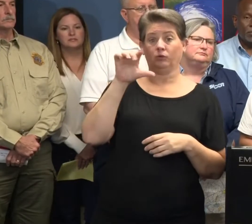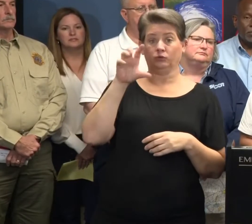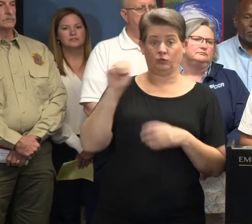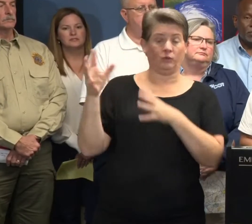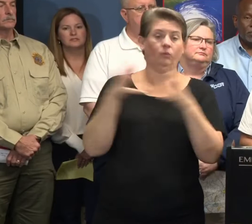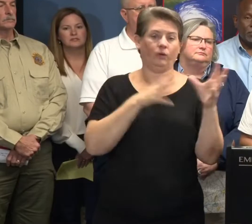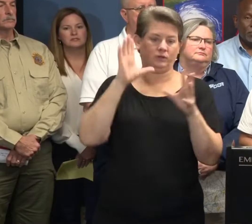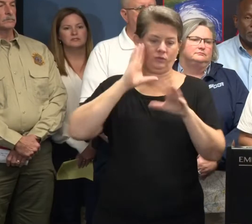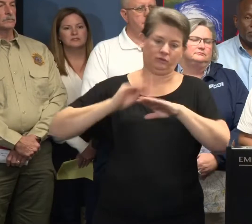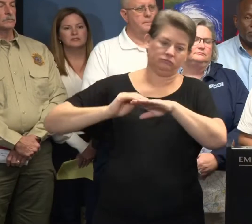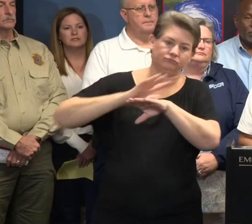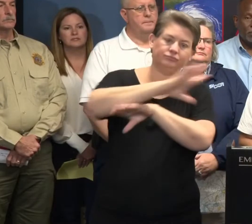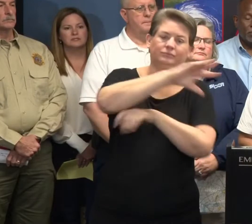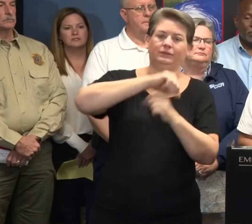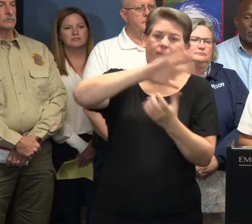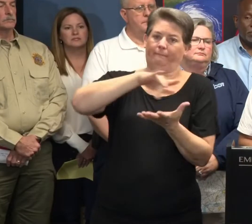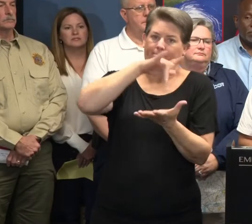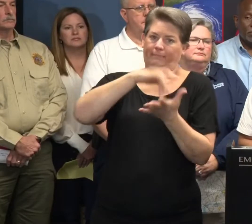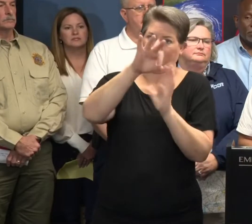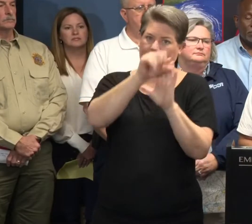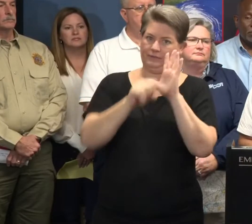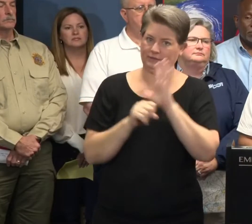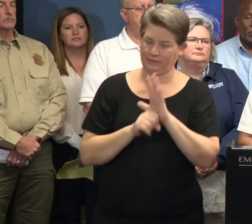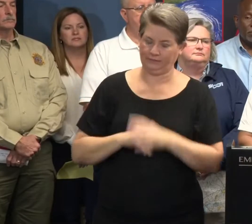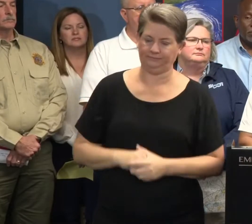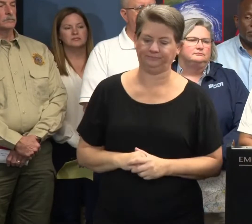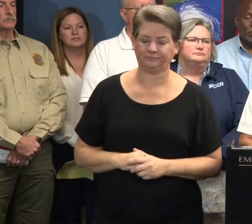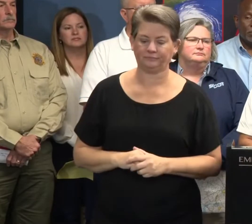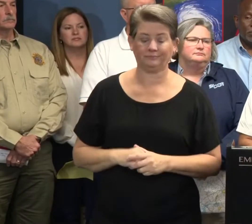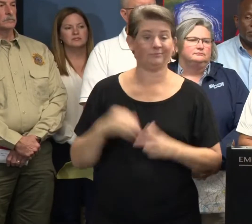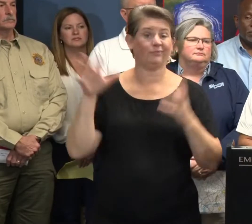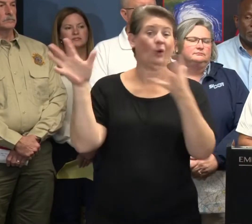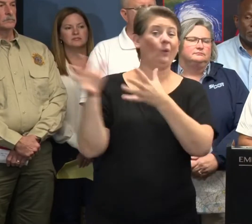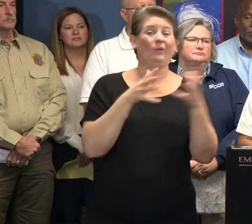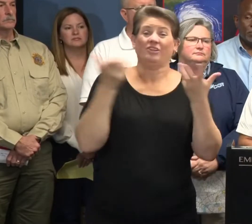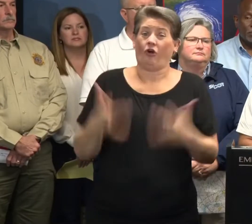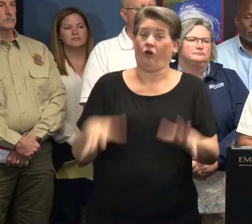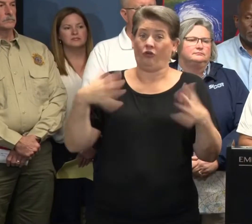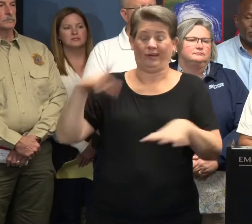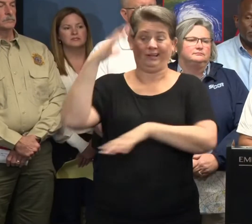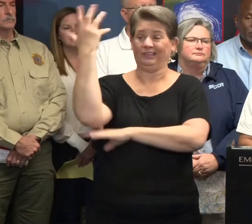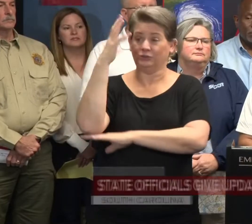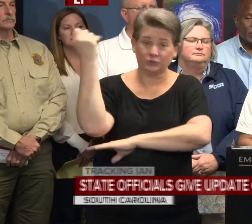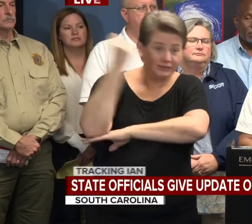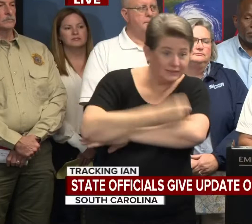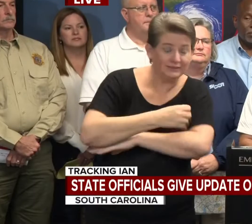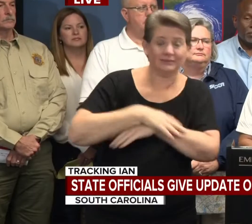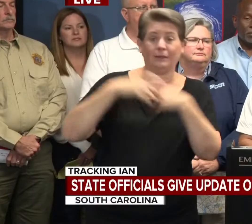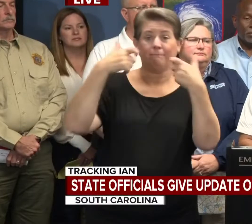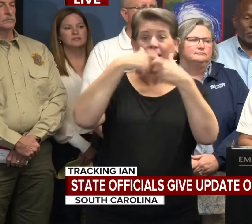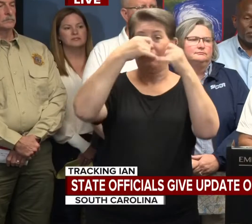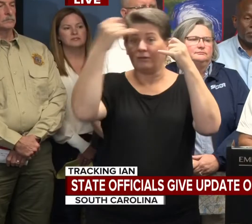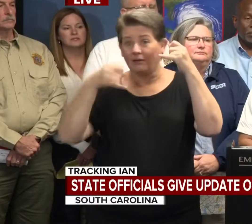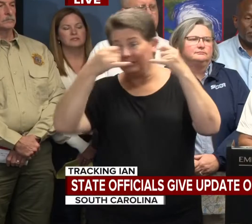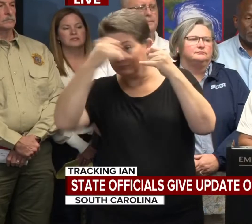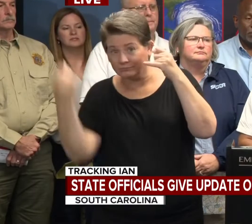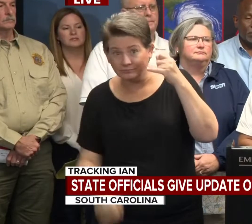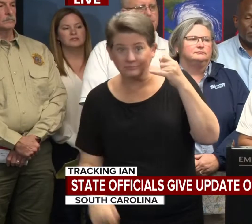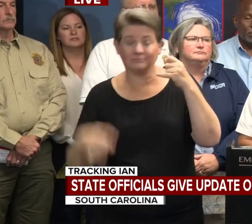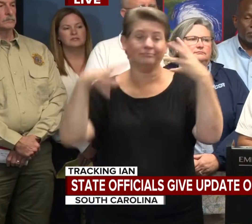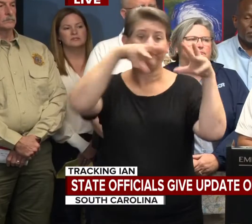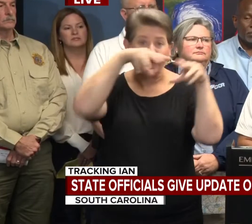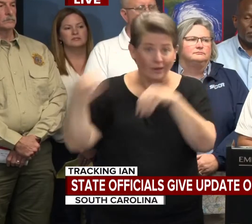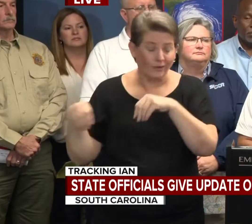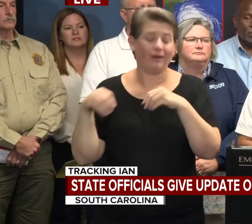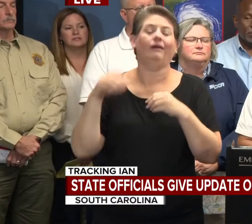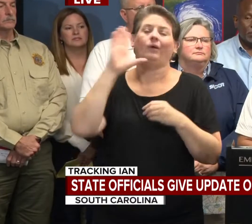Midlands. These winds have already downed numerous trees and power lines across parts of the state, and these reports should become more